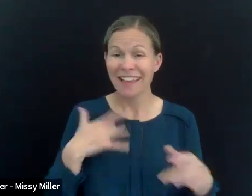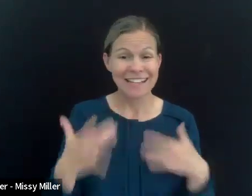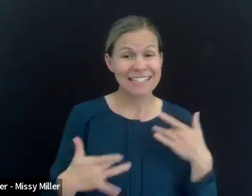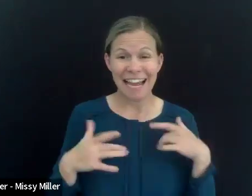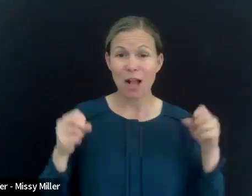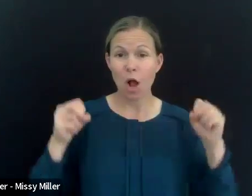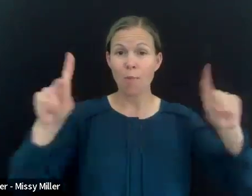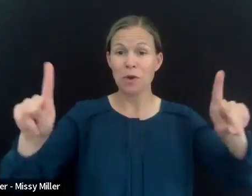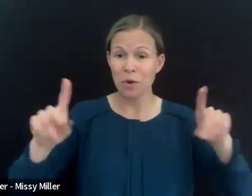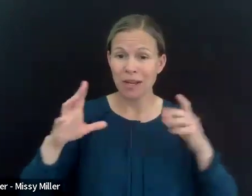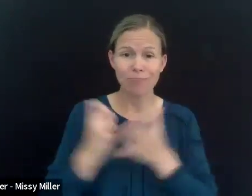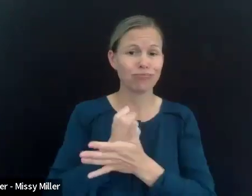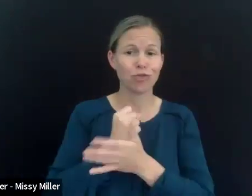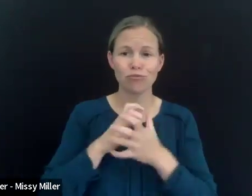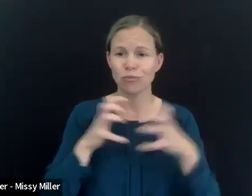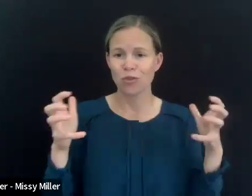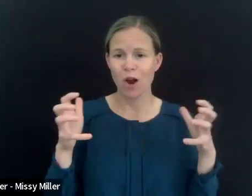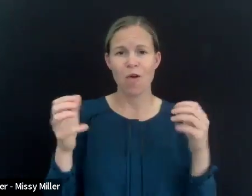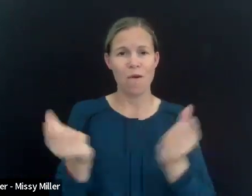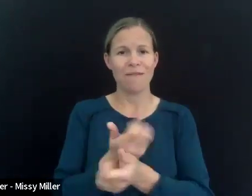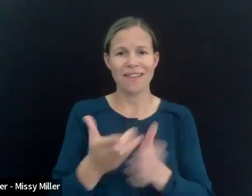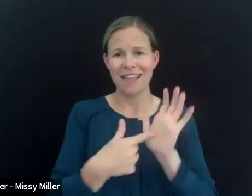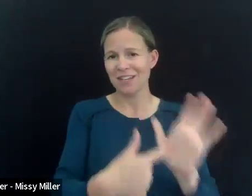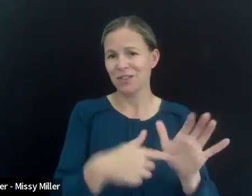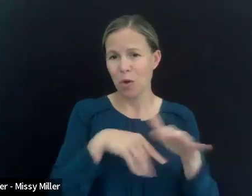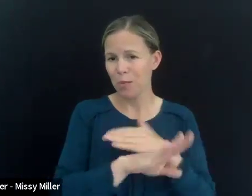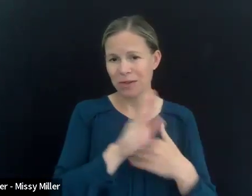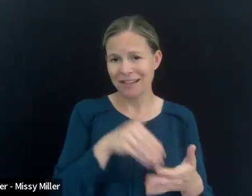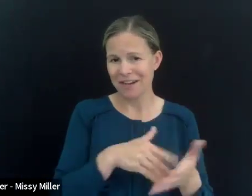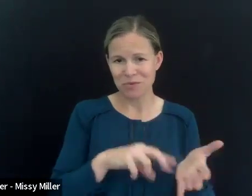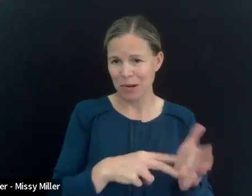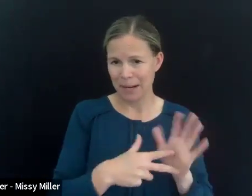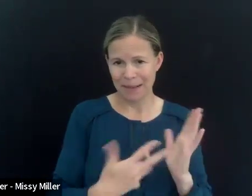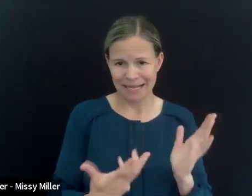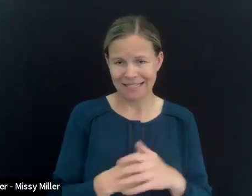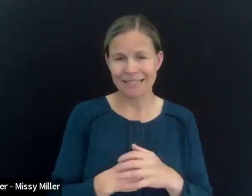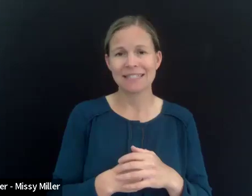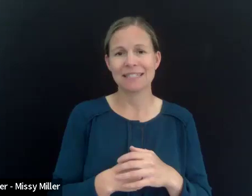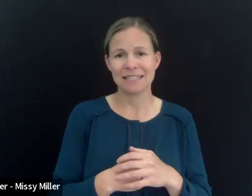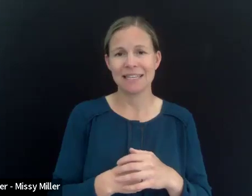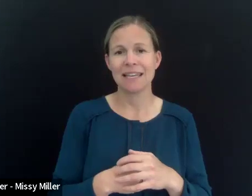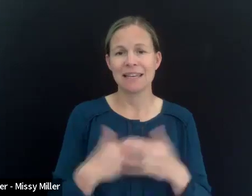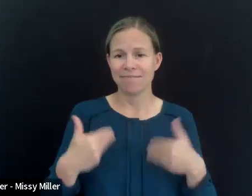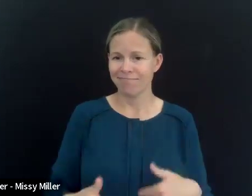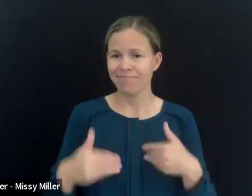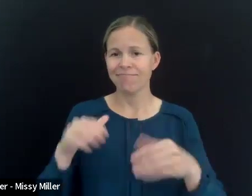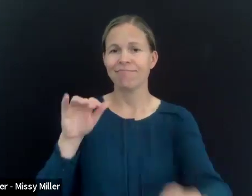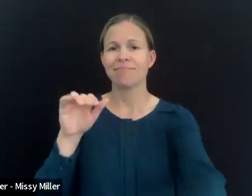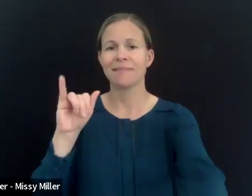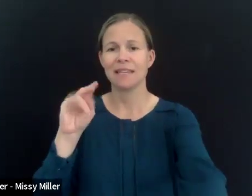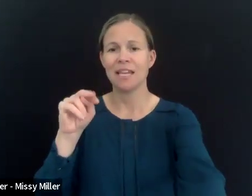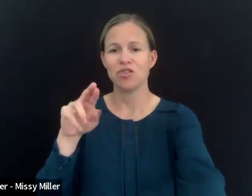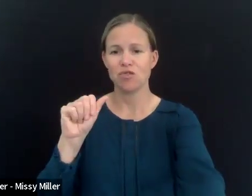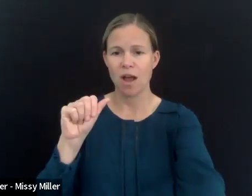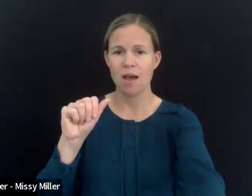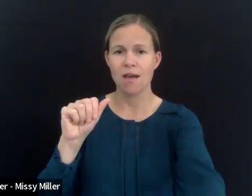opportunity to really amplify what birth centers can be. Indra Lucero, they, them pronouns. I'm